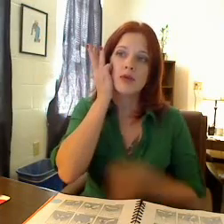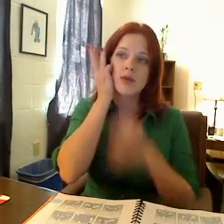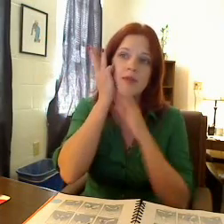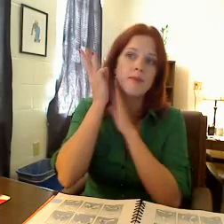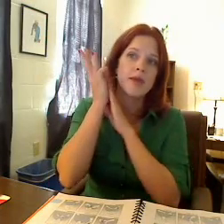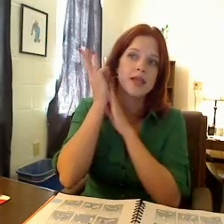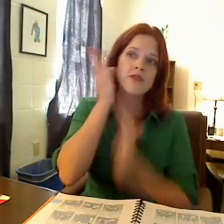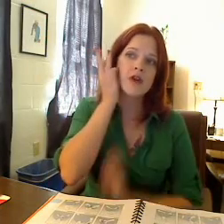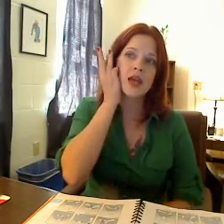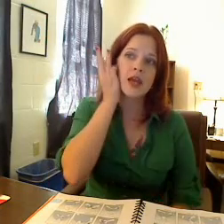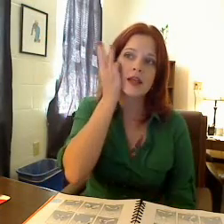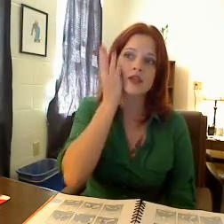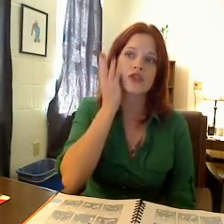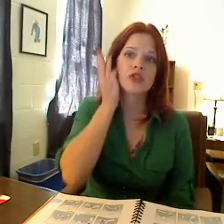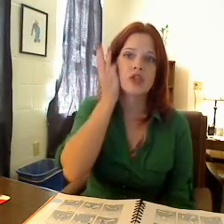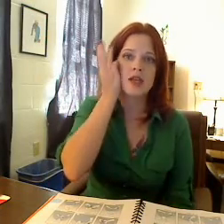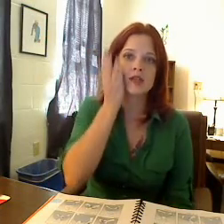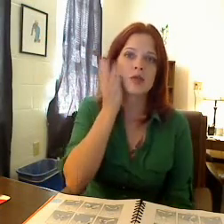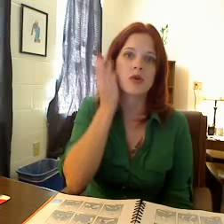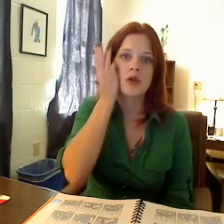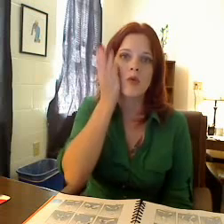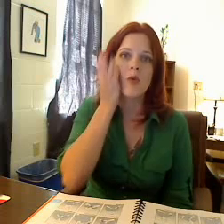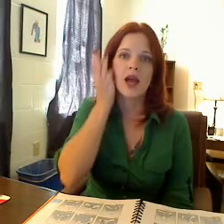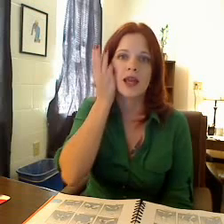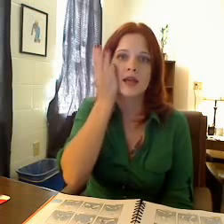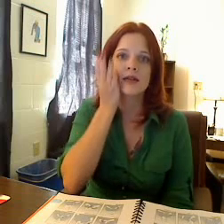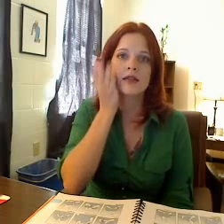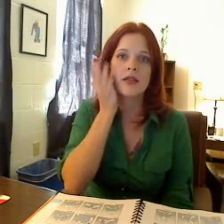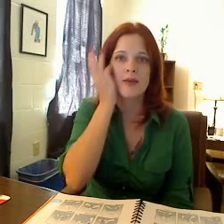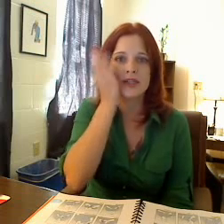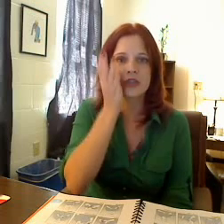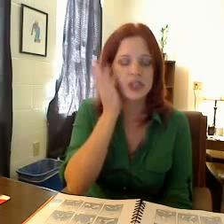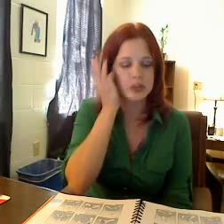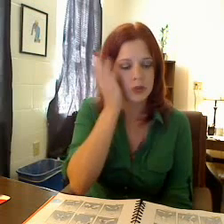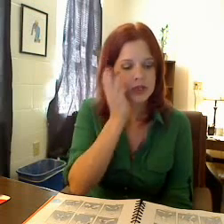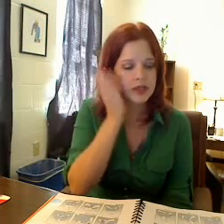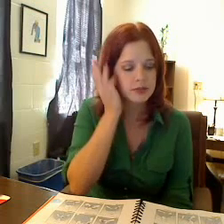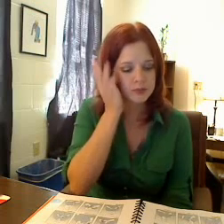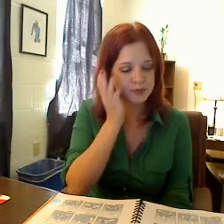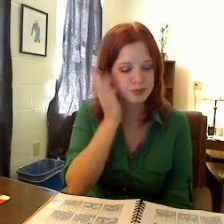and put the base of your hand against your cheek and swirl it. Wine. Like it makes your cheeks rosy.